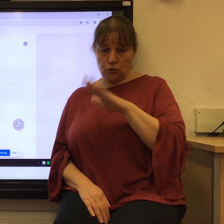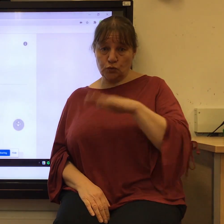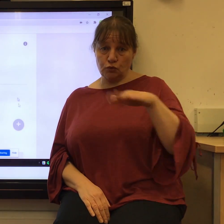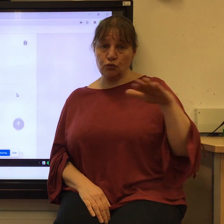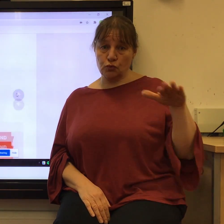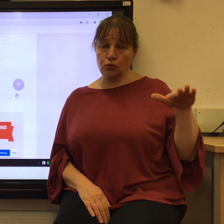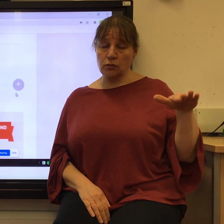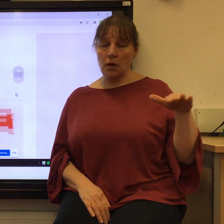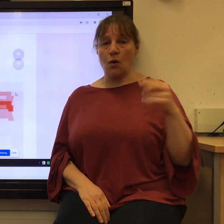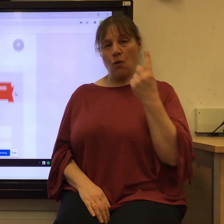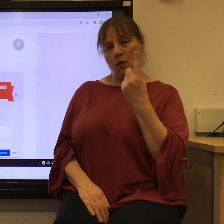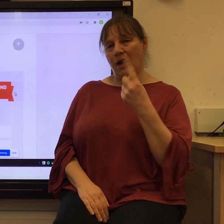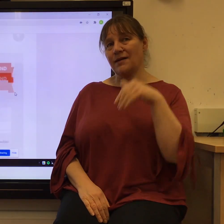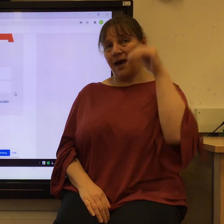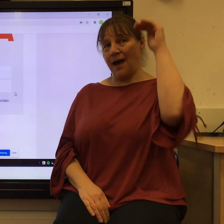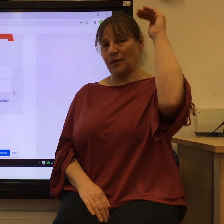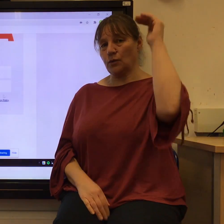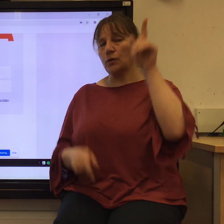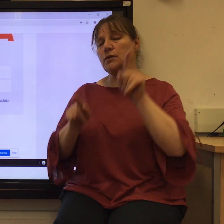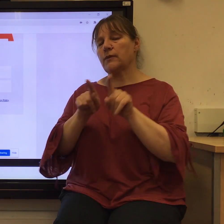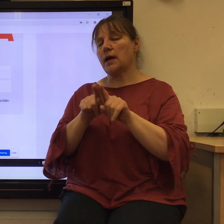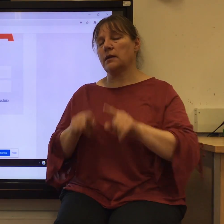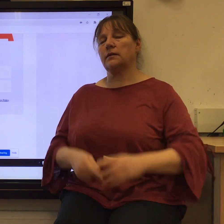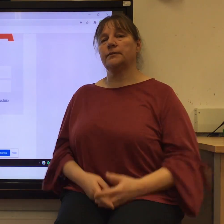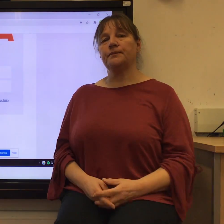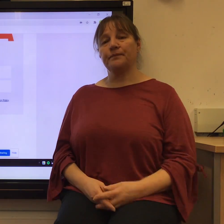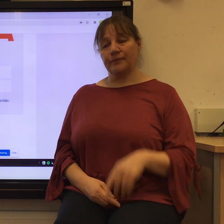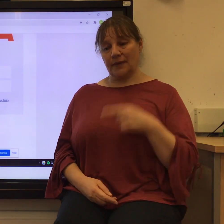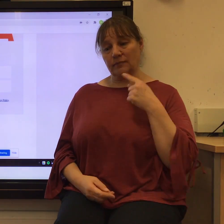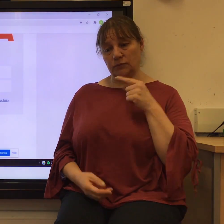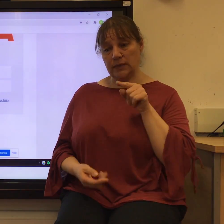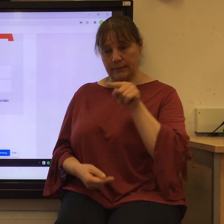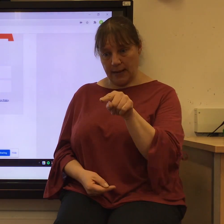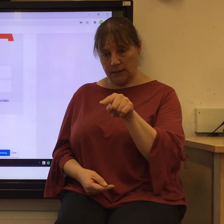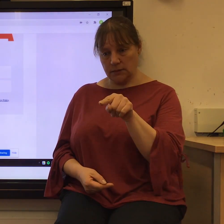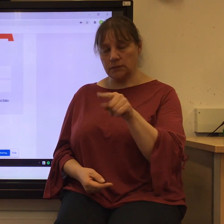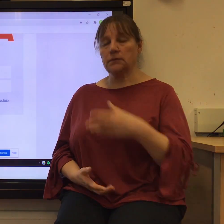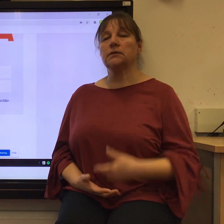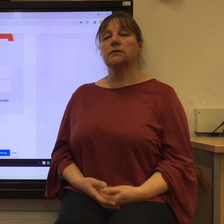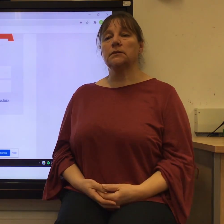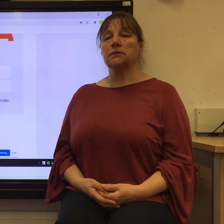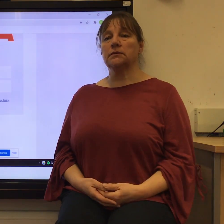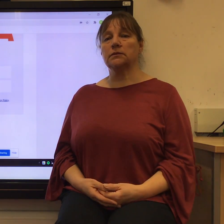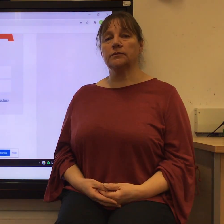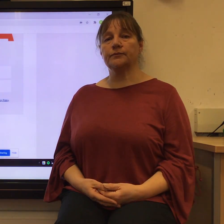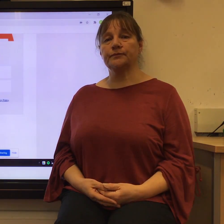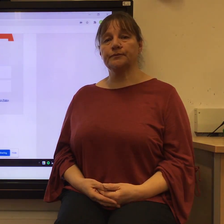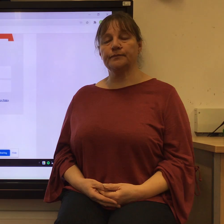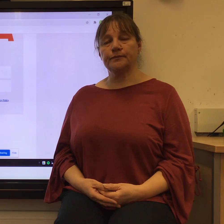plus children, and there was 1 adult there as well. And if I submit that,